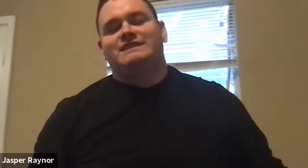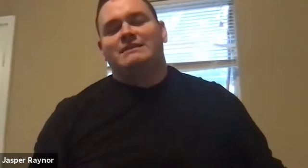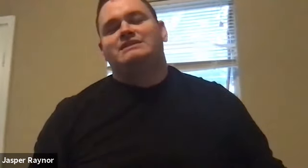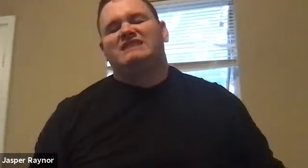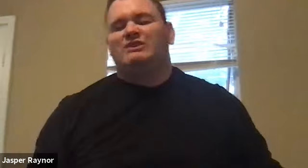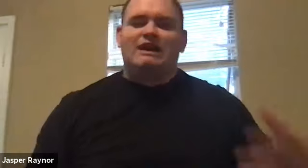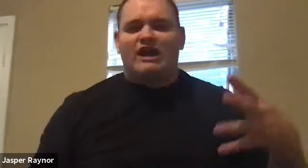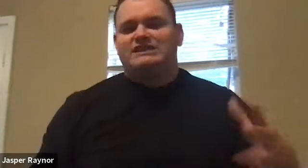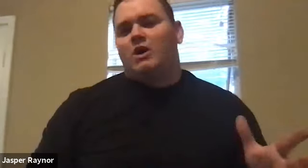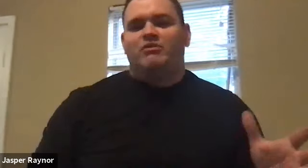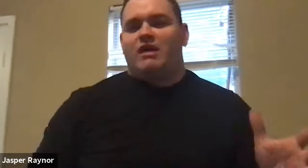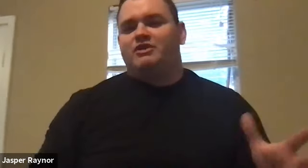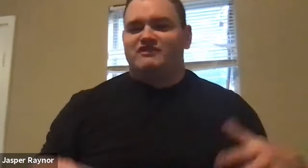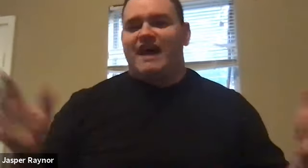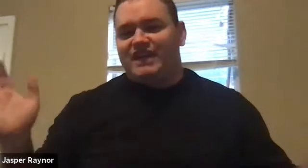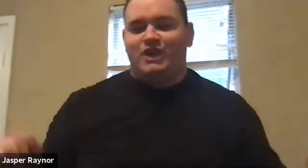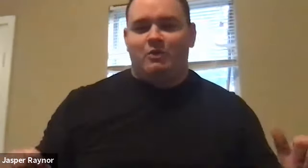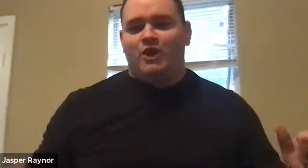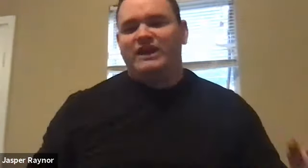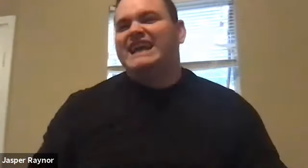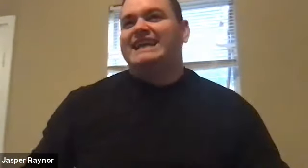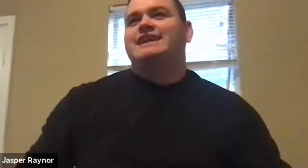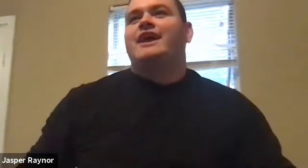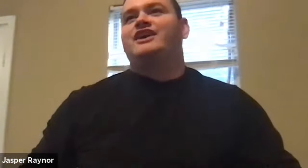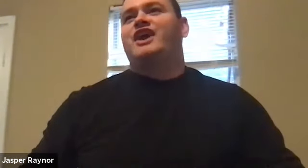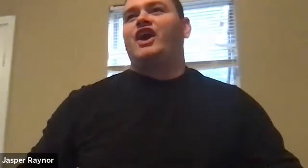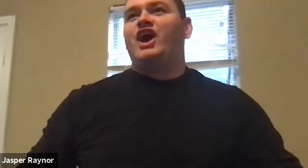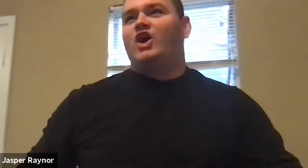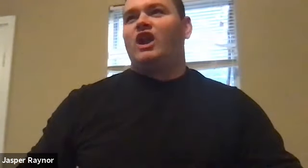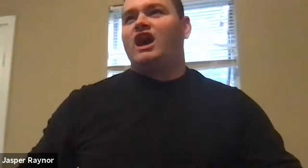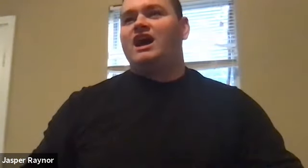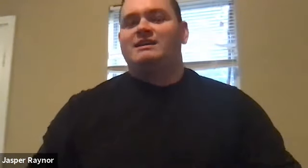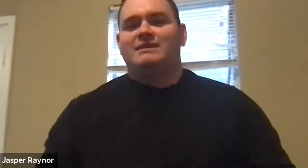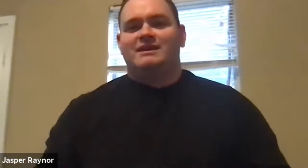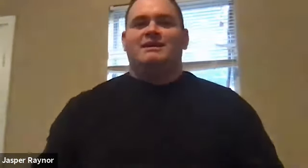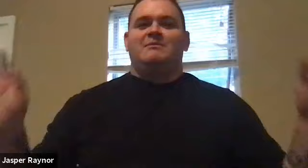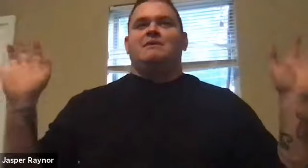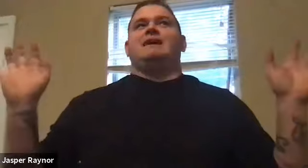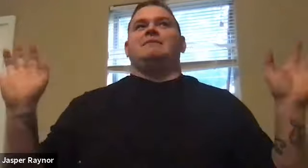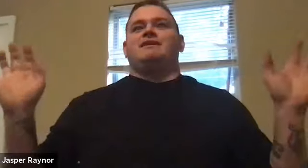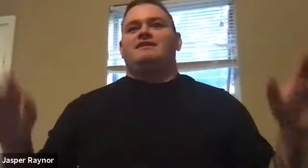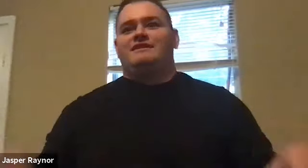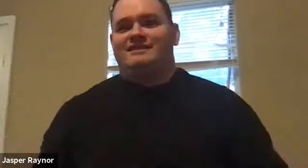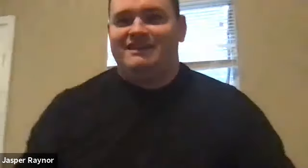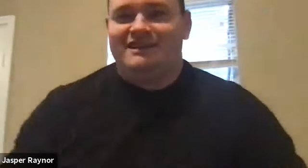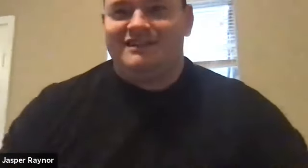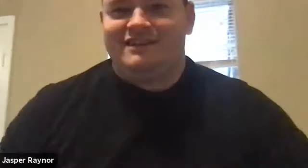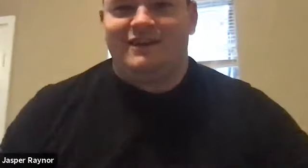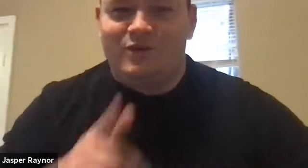at me. She's like, you gotta know how to talk proper to survive in the hearing world. It's girl. Not bad, ma. All right, who remembers